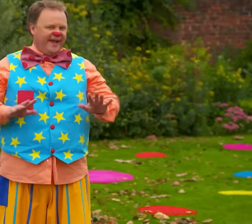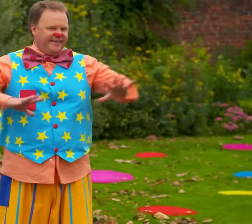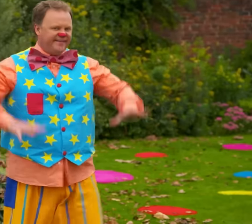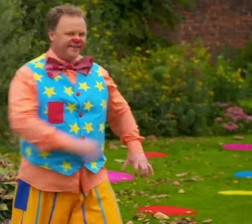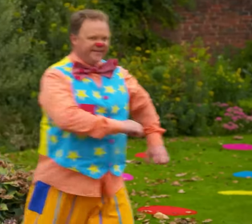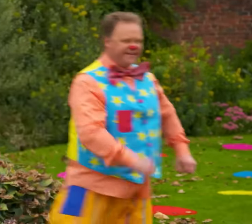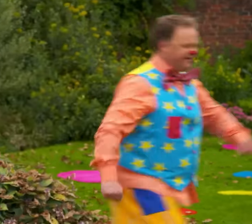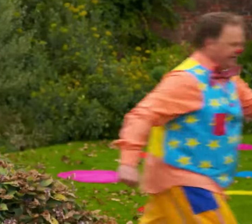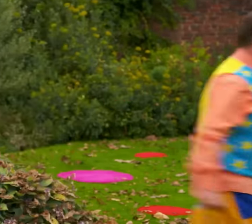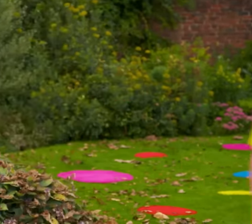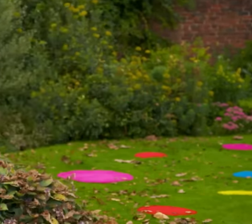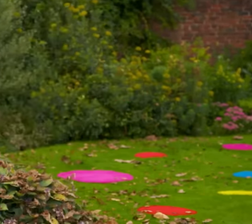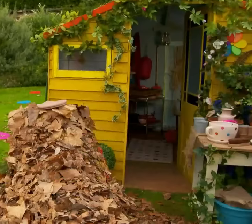Wait.